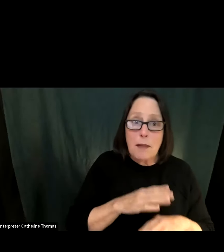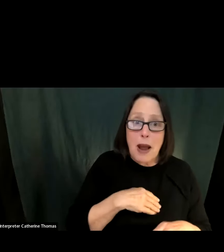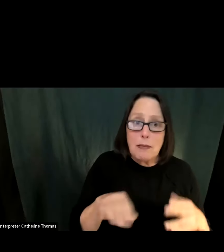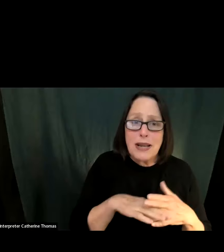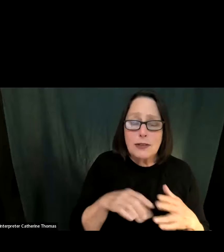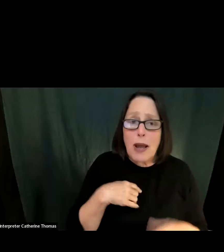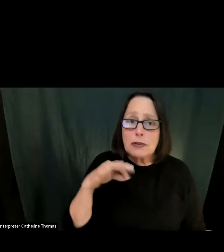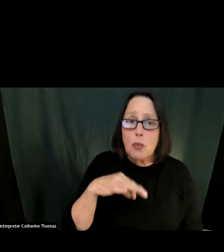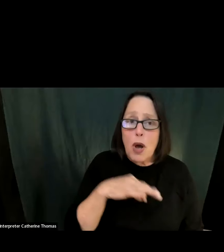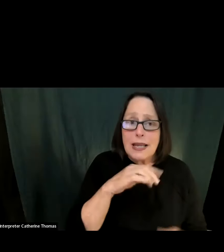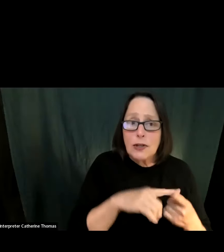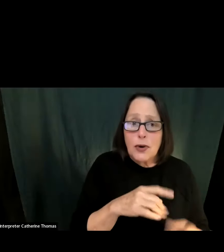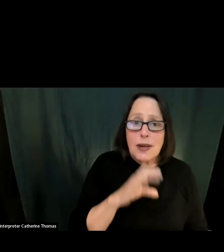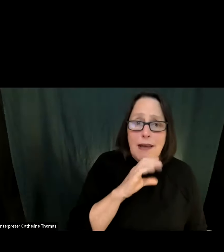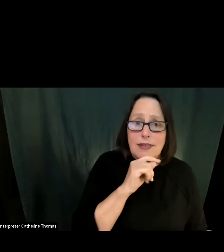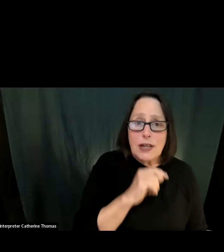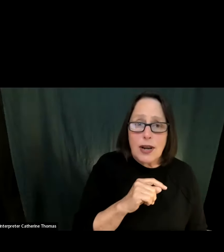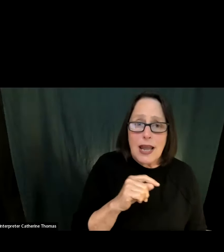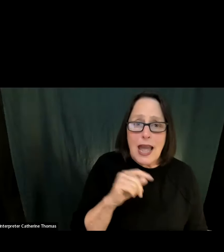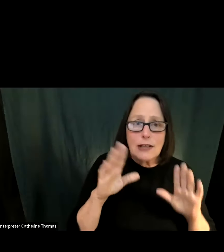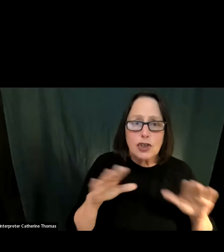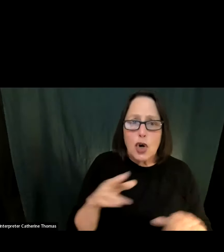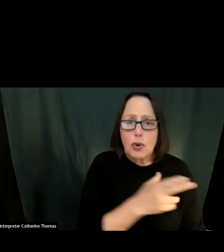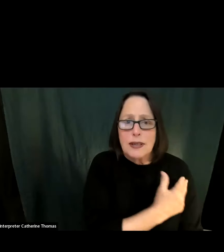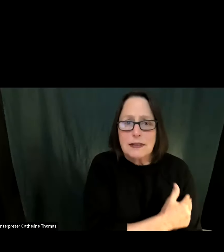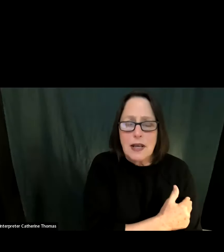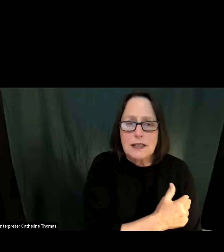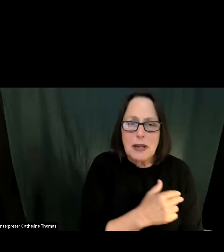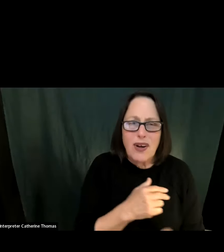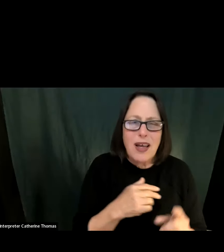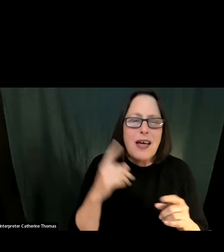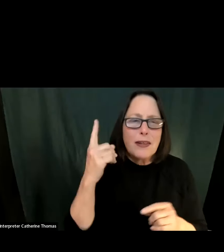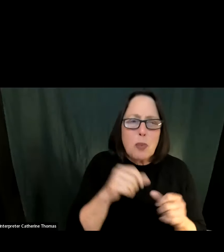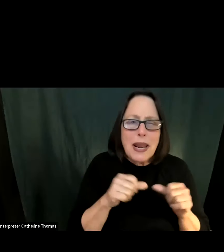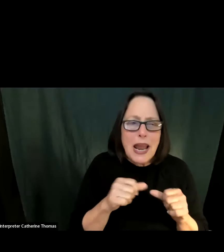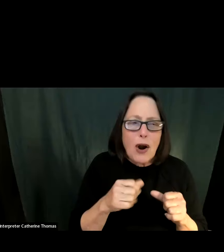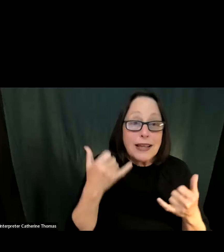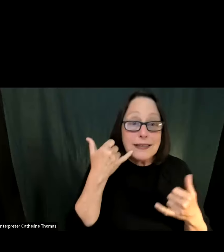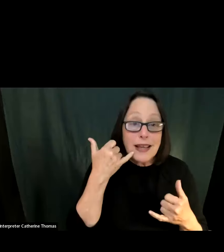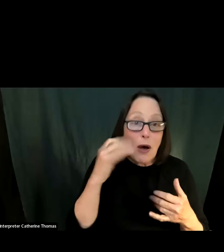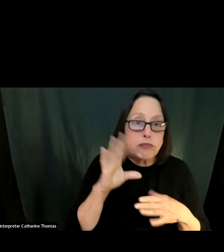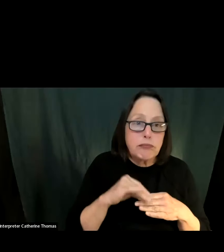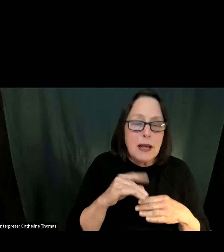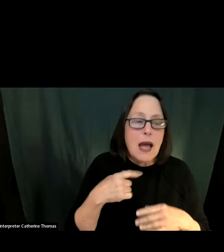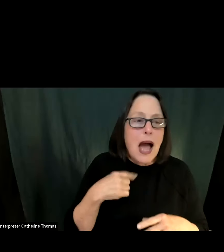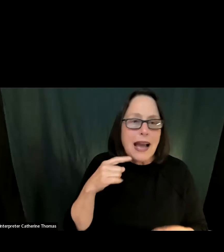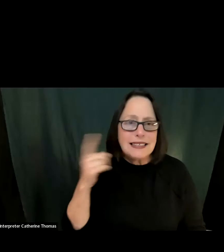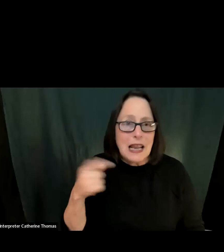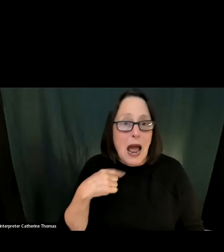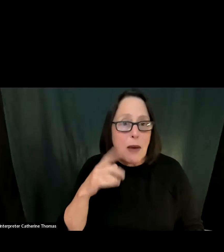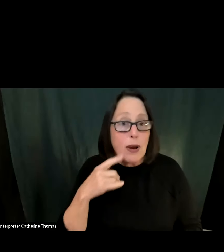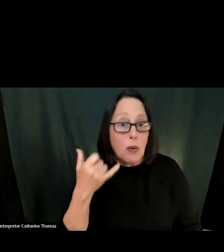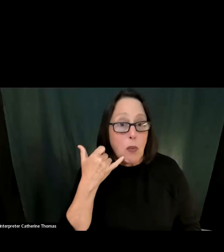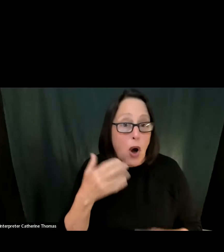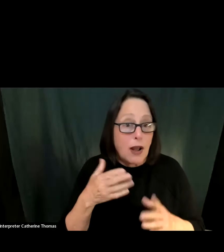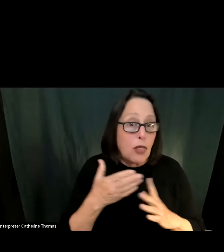to the cafeteria at Children's, and there's a notorious cell phone dead zone. And so very early in the conversation, I said, hey, I'm going to walk through a dead zone.